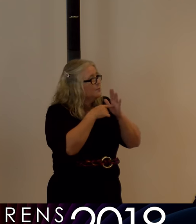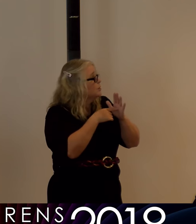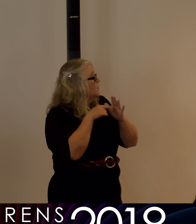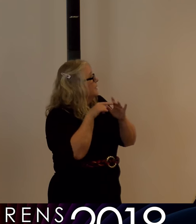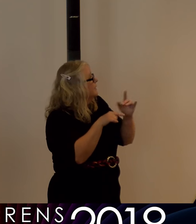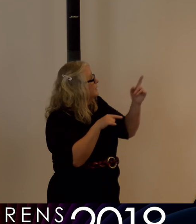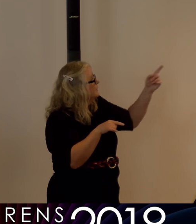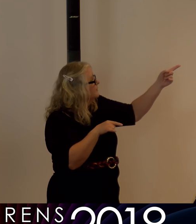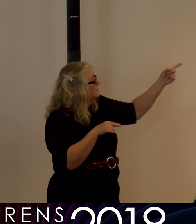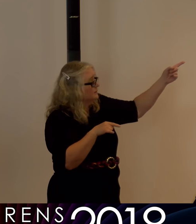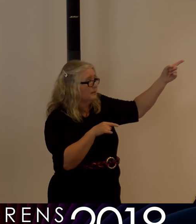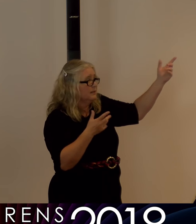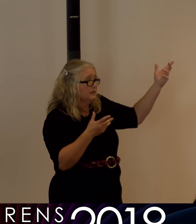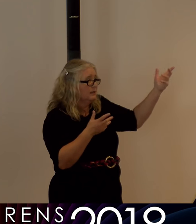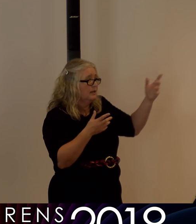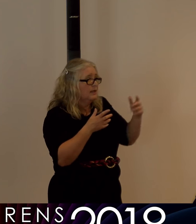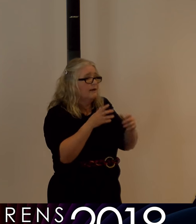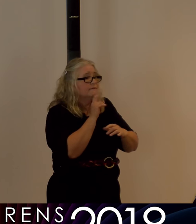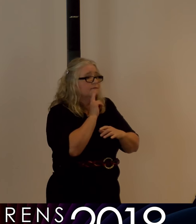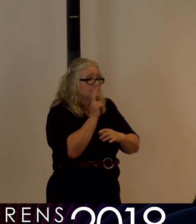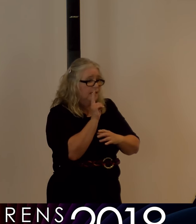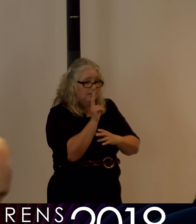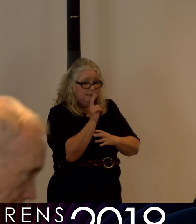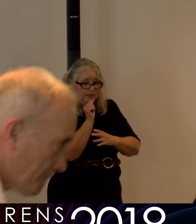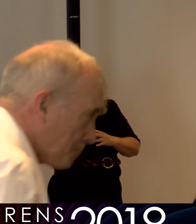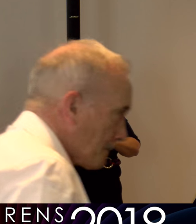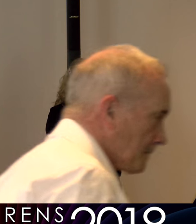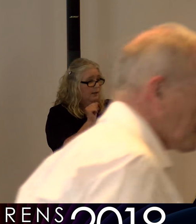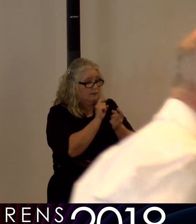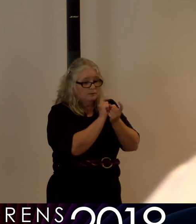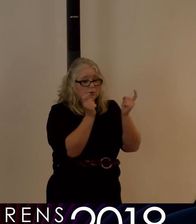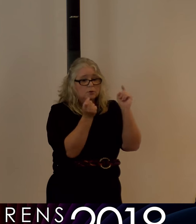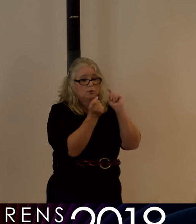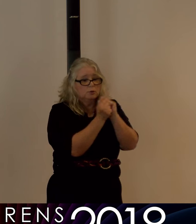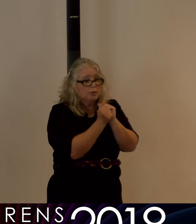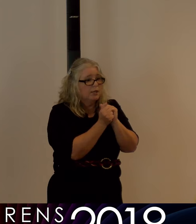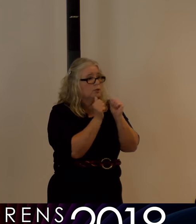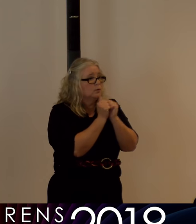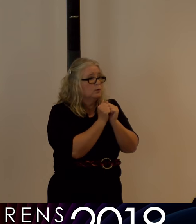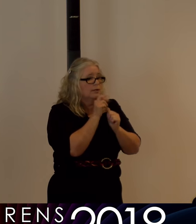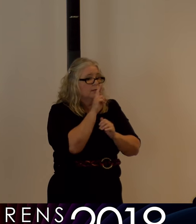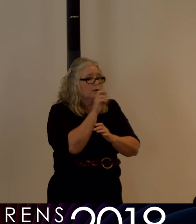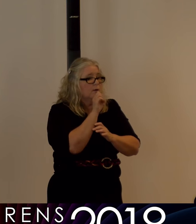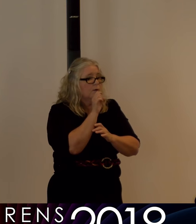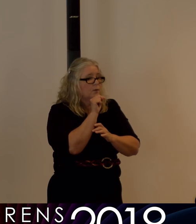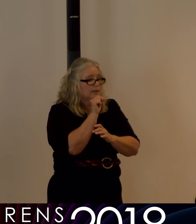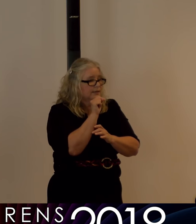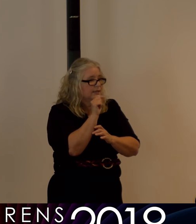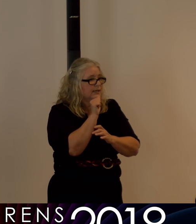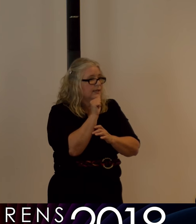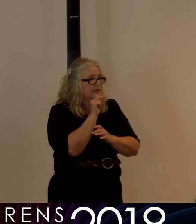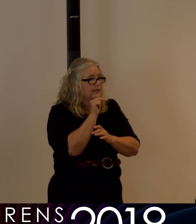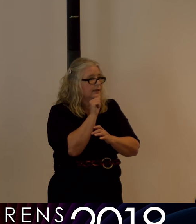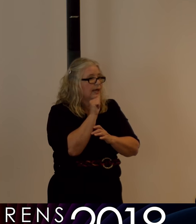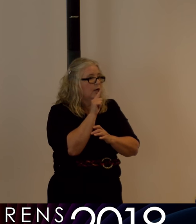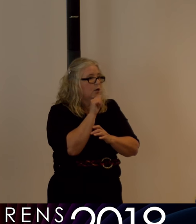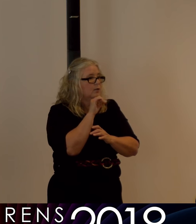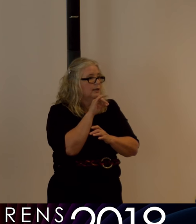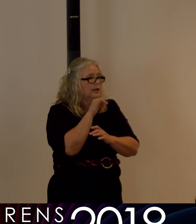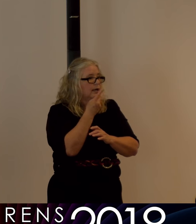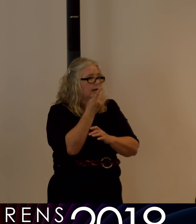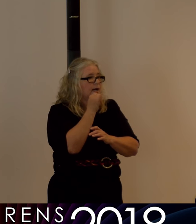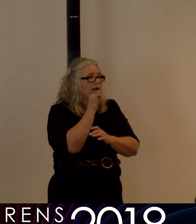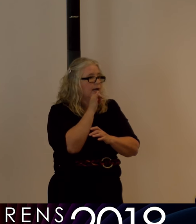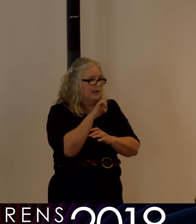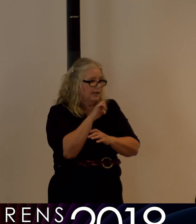A metabolism. So vitamin A gets converted to a chemical called retinaldehyde by these enzymes shown there,